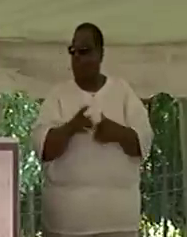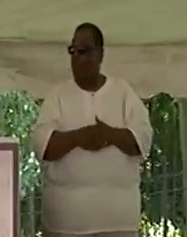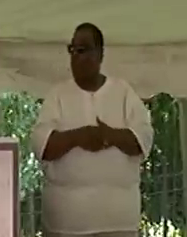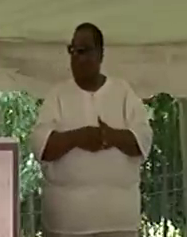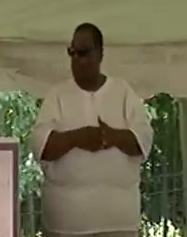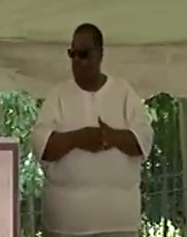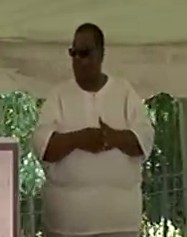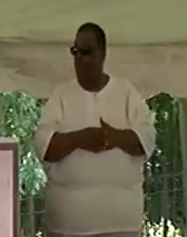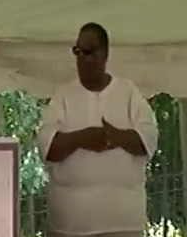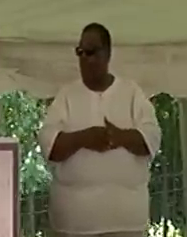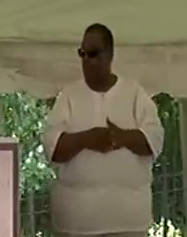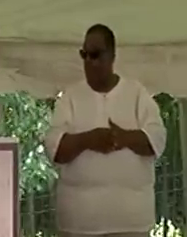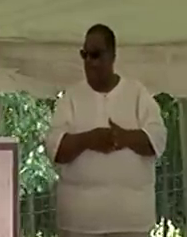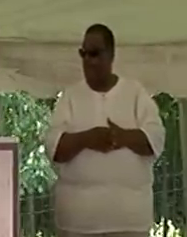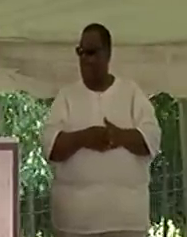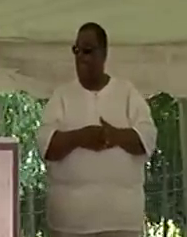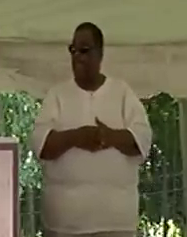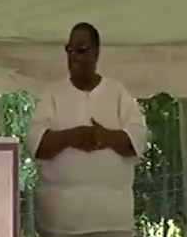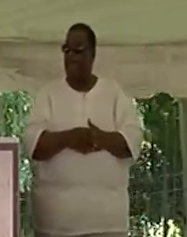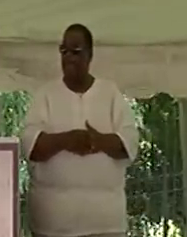gentlemen?